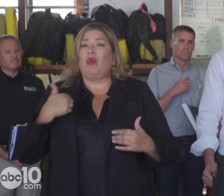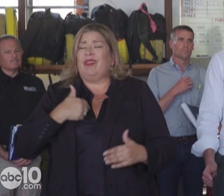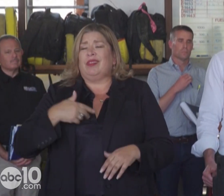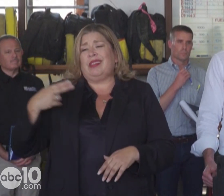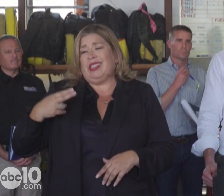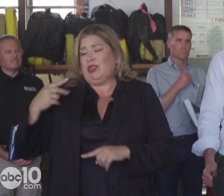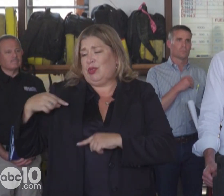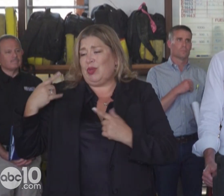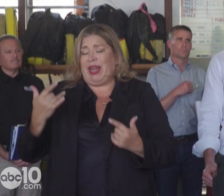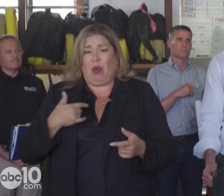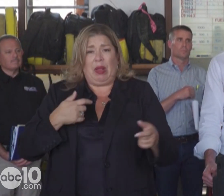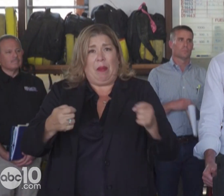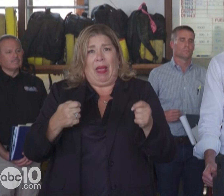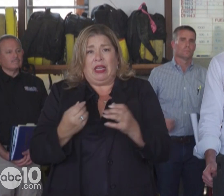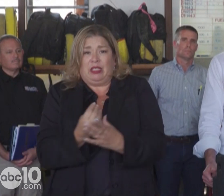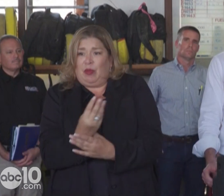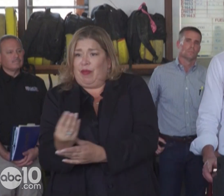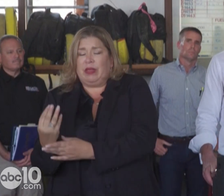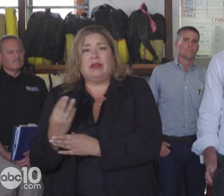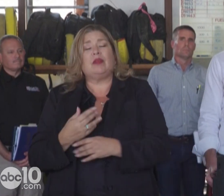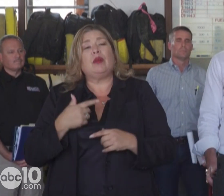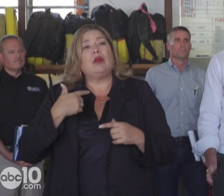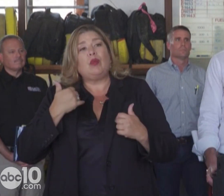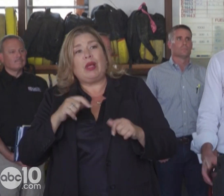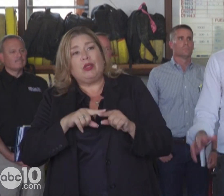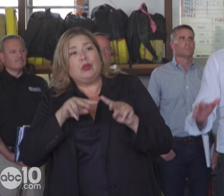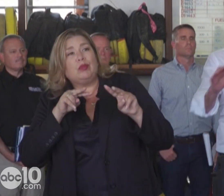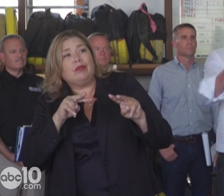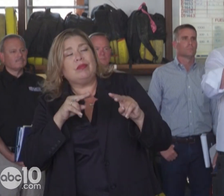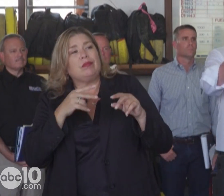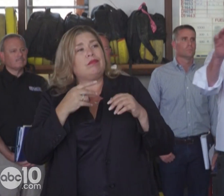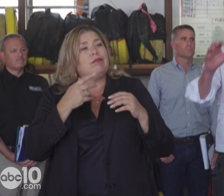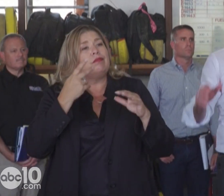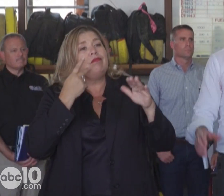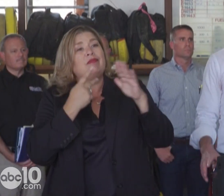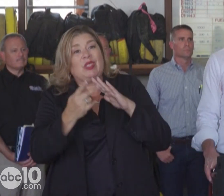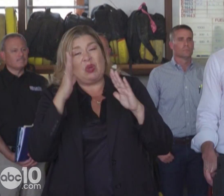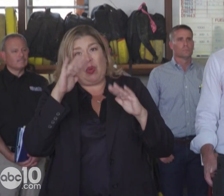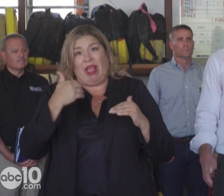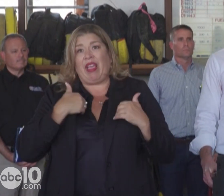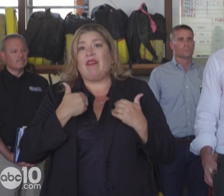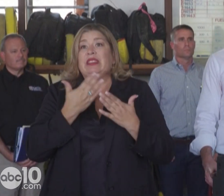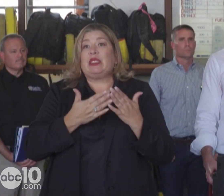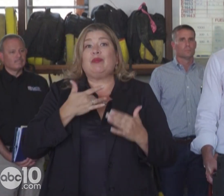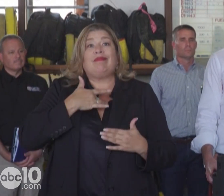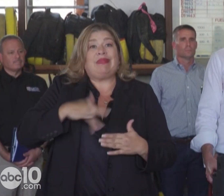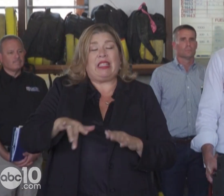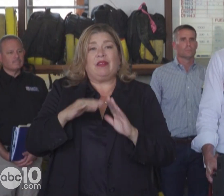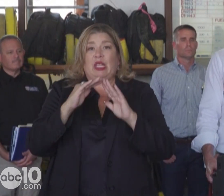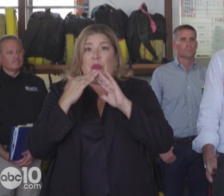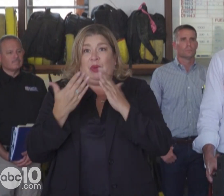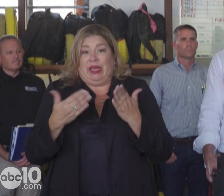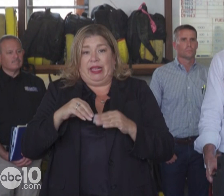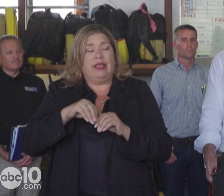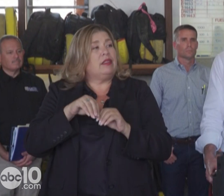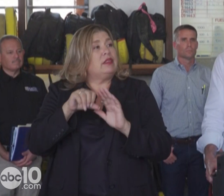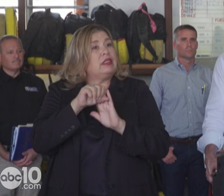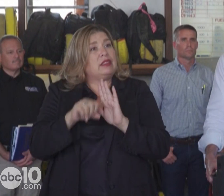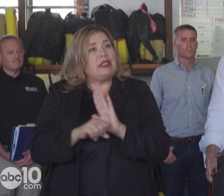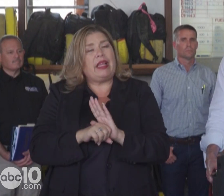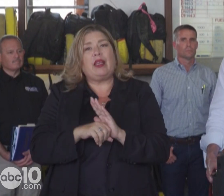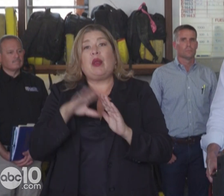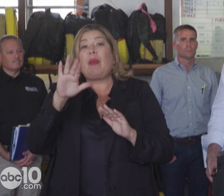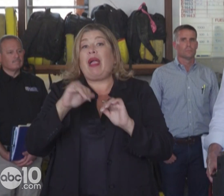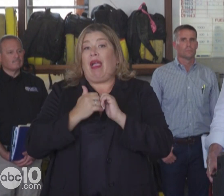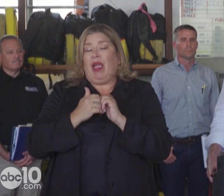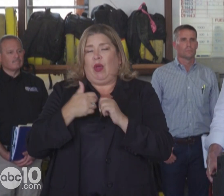management investments, proactive efforts to address the vulnerabilities of 200 communities in this state through some